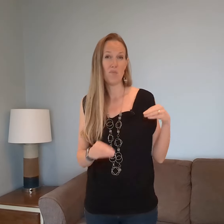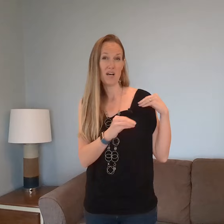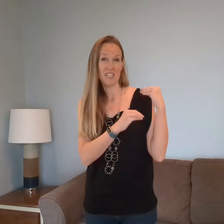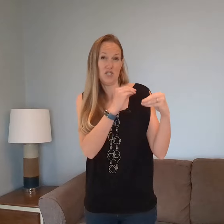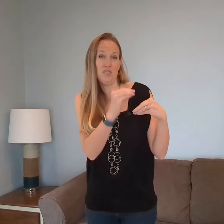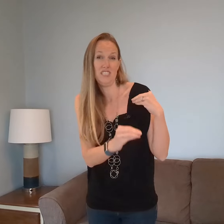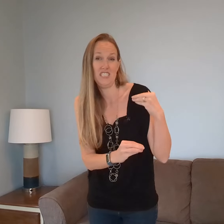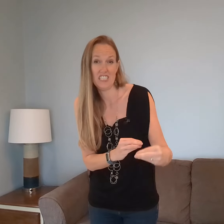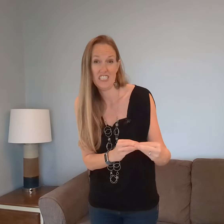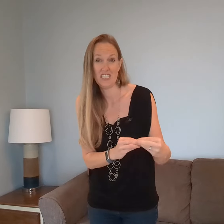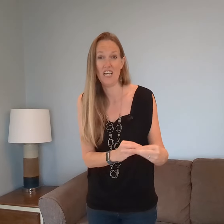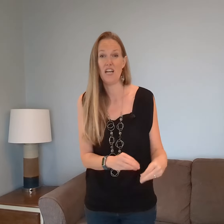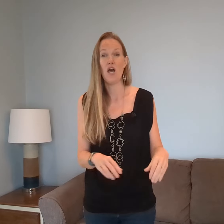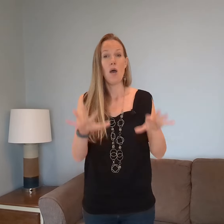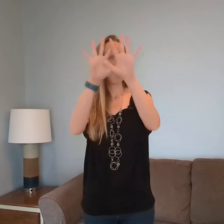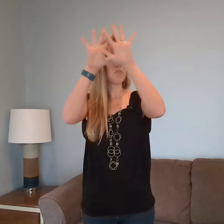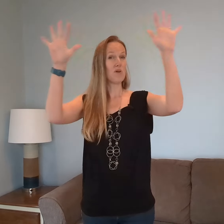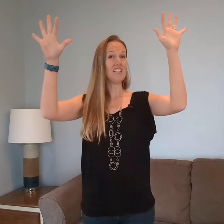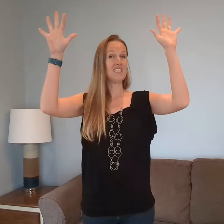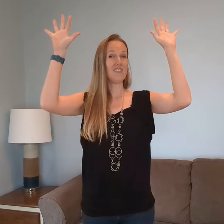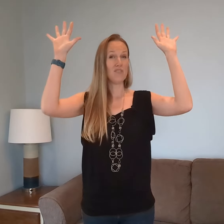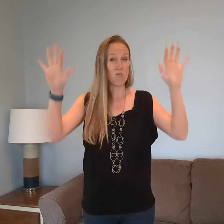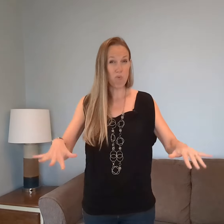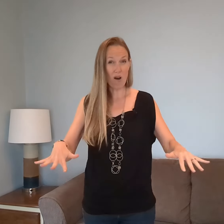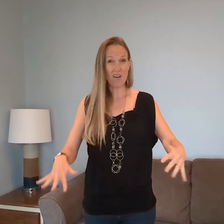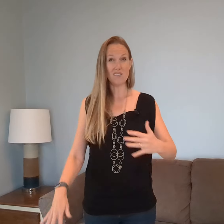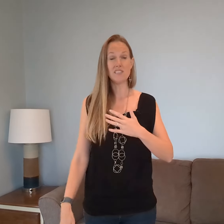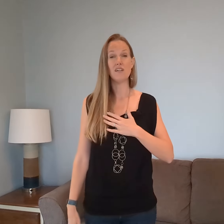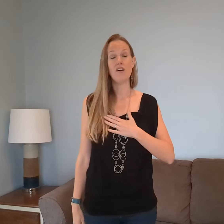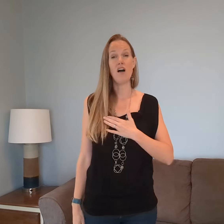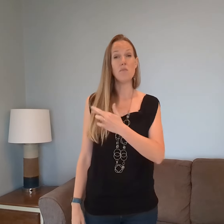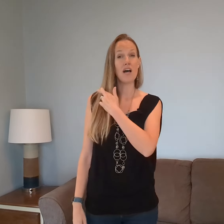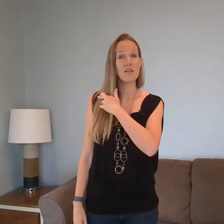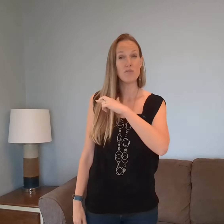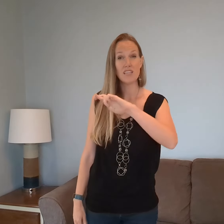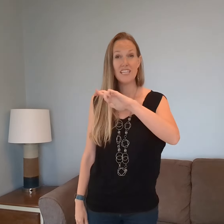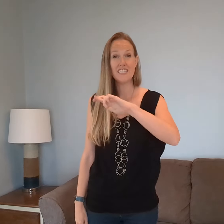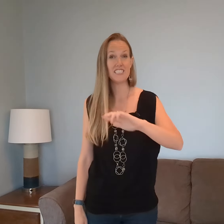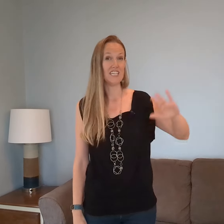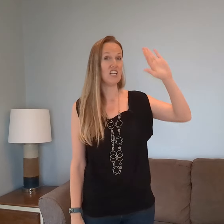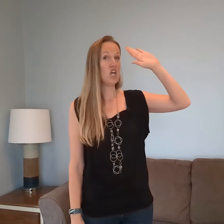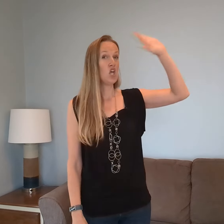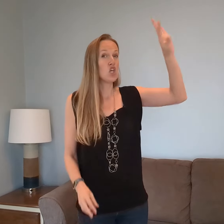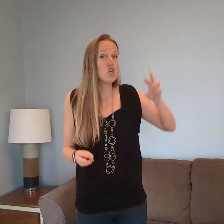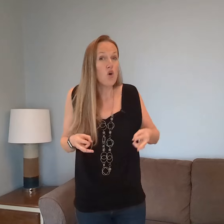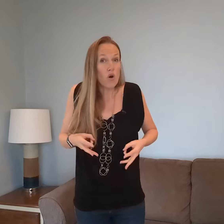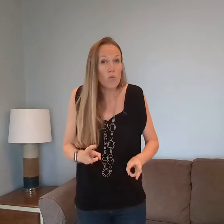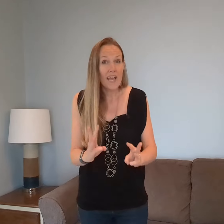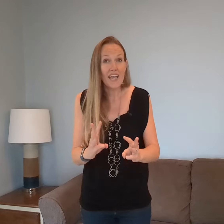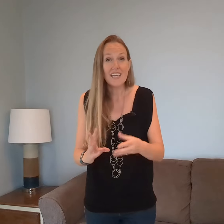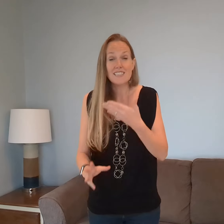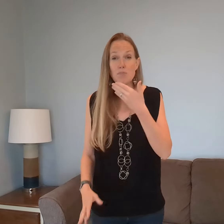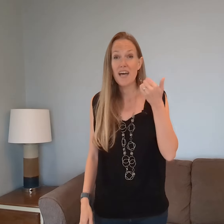my tradition, break down the walls of all my religion. Your way is